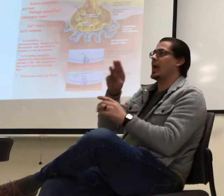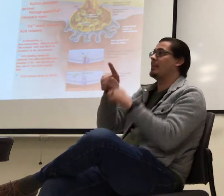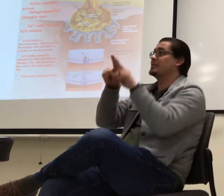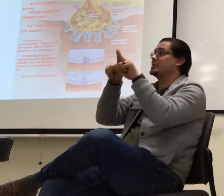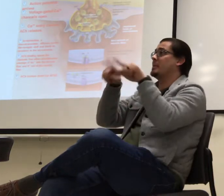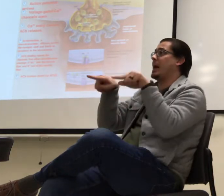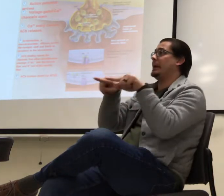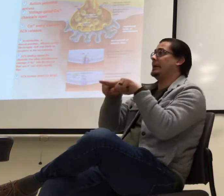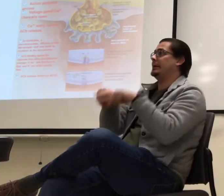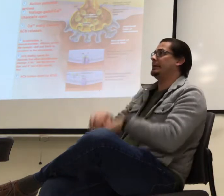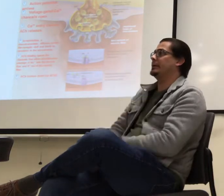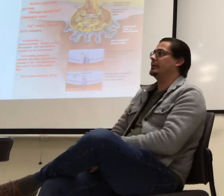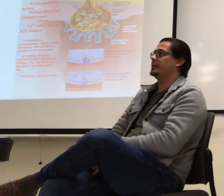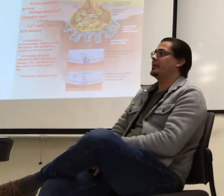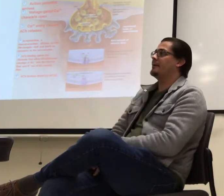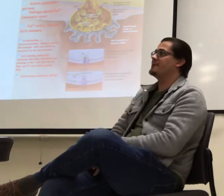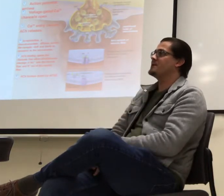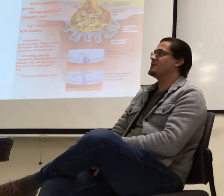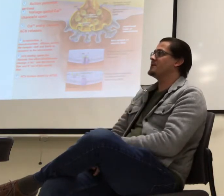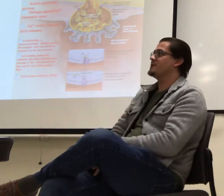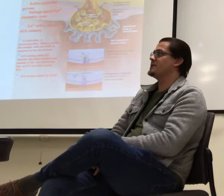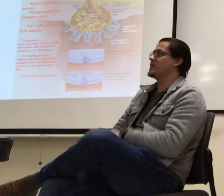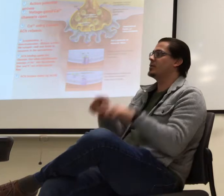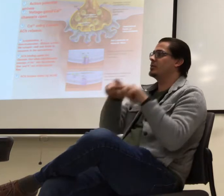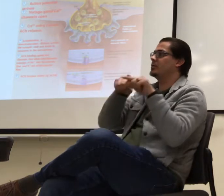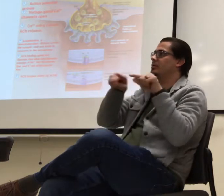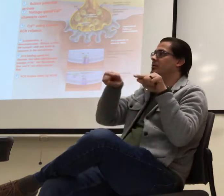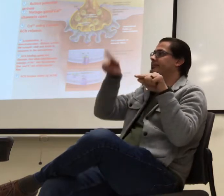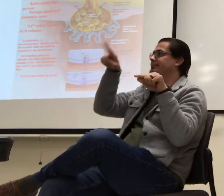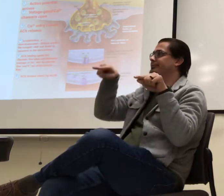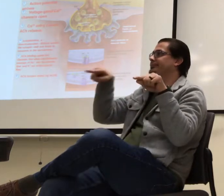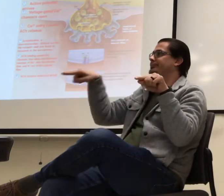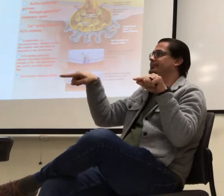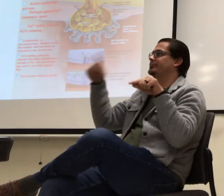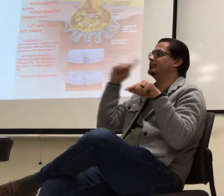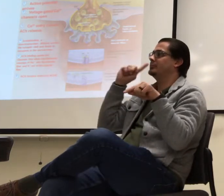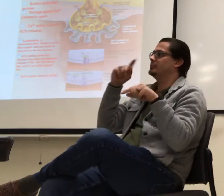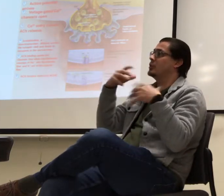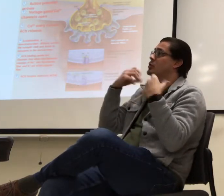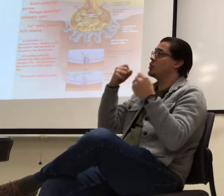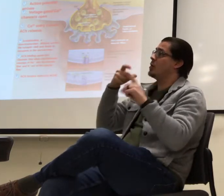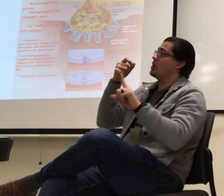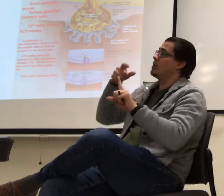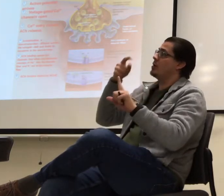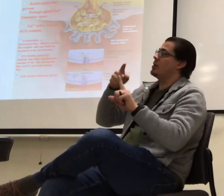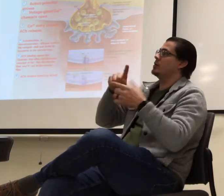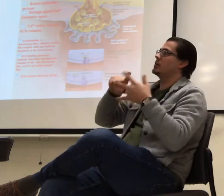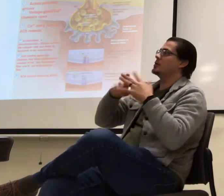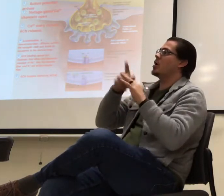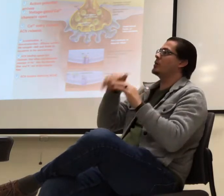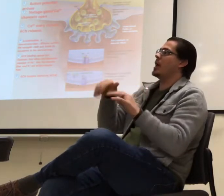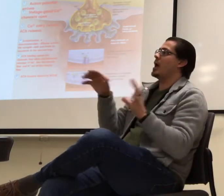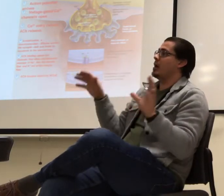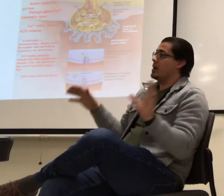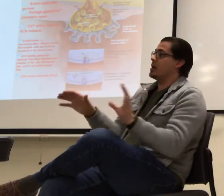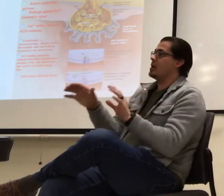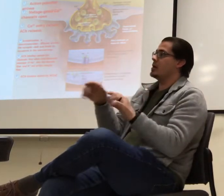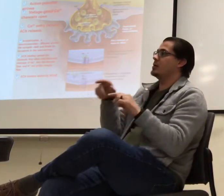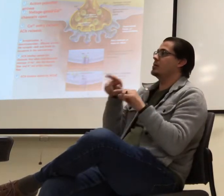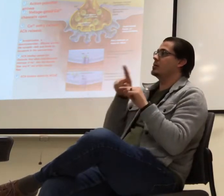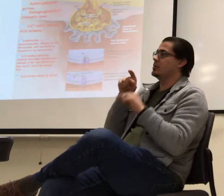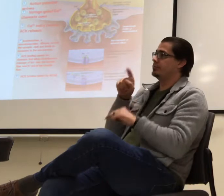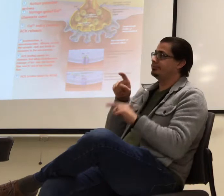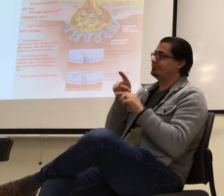You're going to trigger an action potential in this cell, and it's going to be a strong enough stimulus to get that action potential to travel down